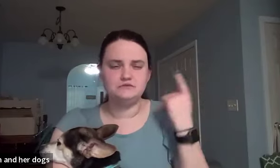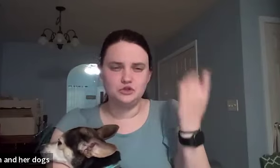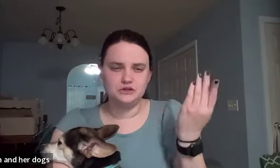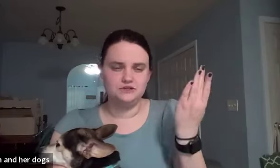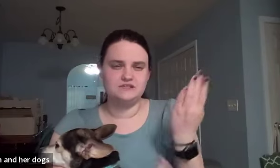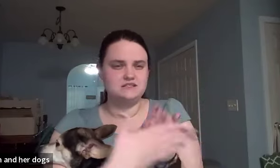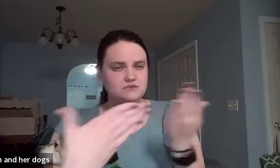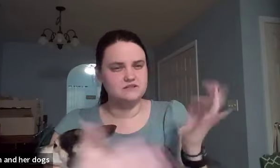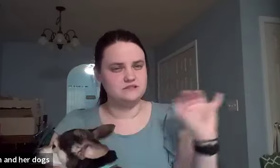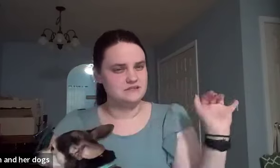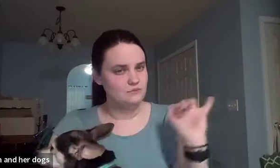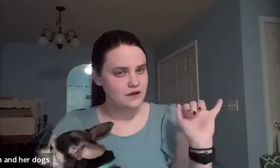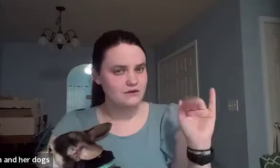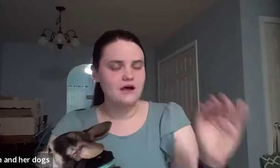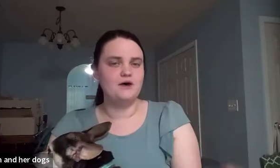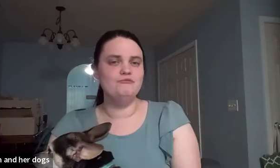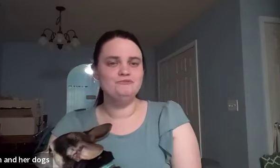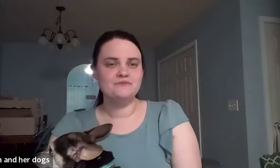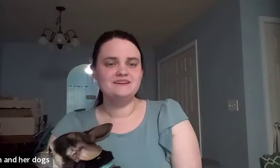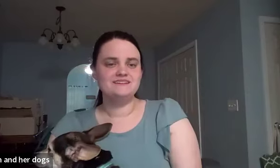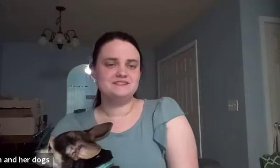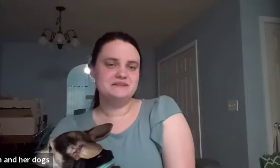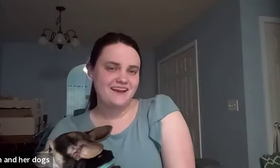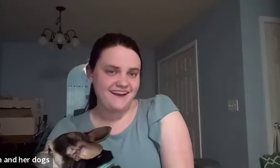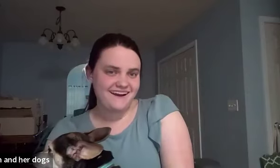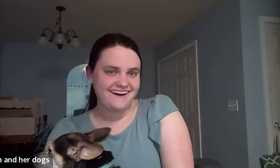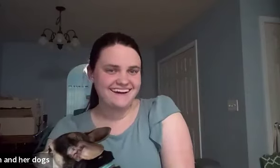kind of look and use that as a resource as well. So yeah.